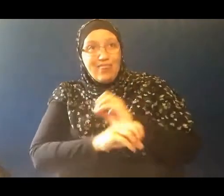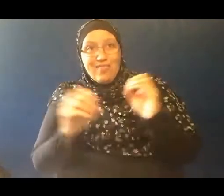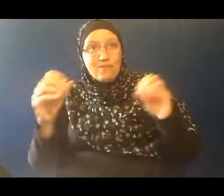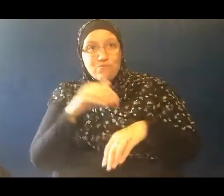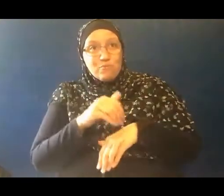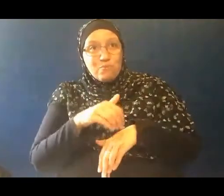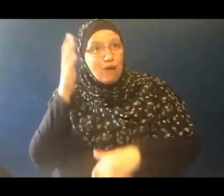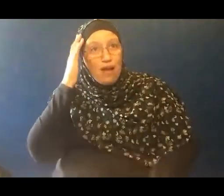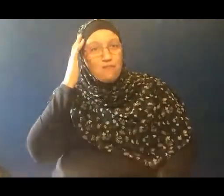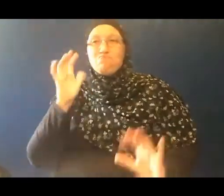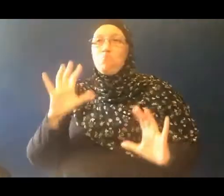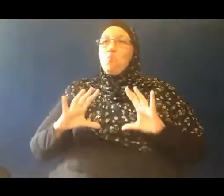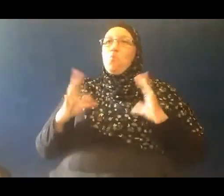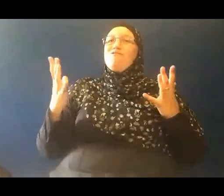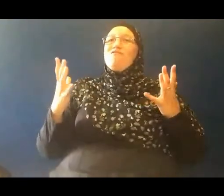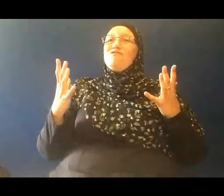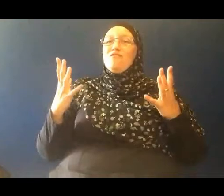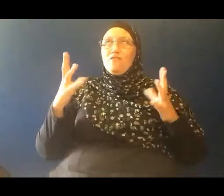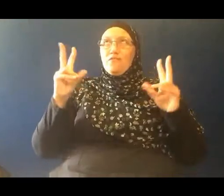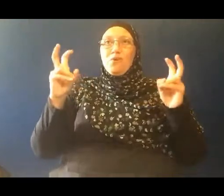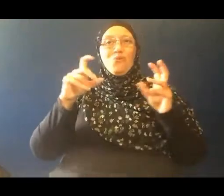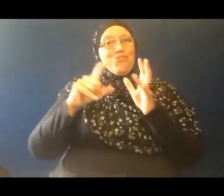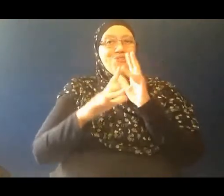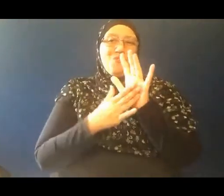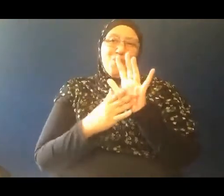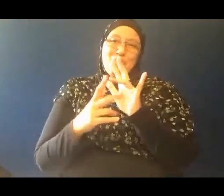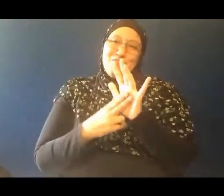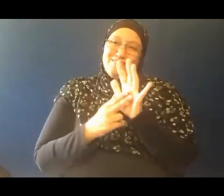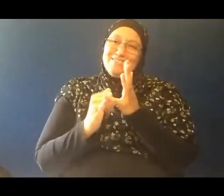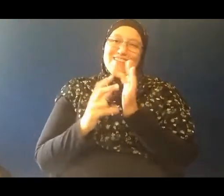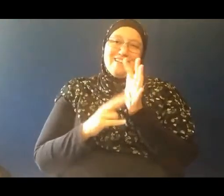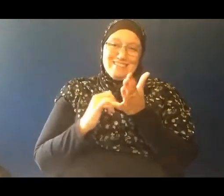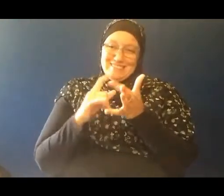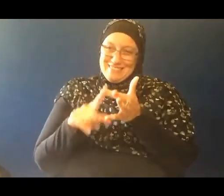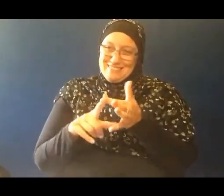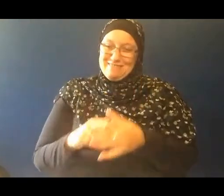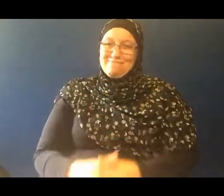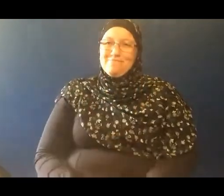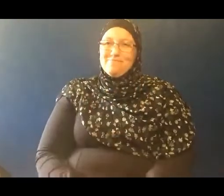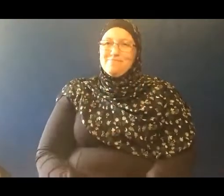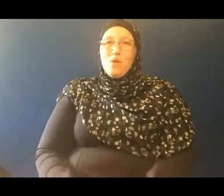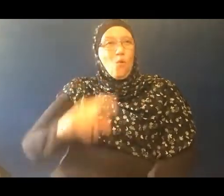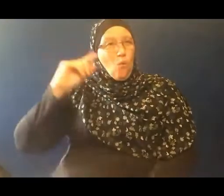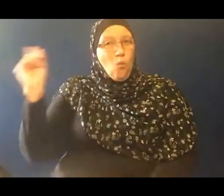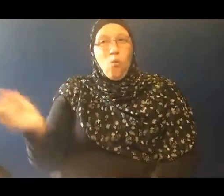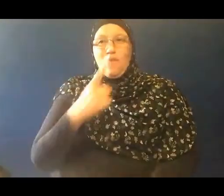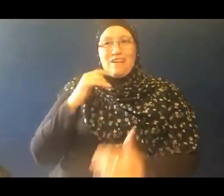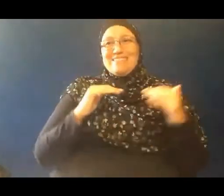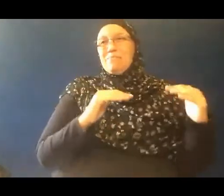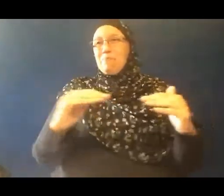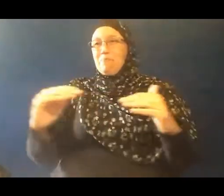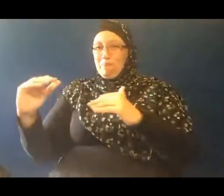and hence we call that chip common sense. It's a sense that is common among all of us,